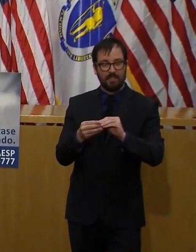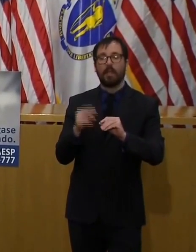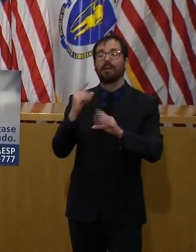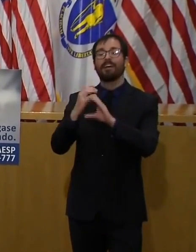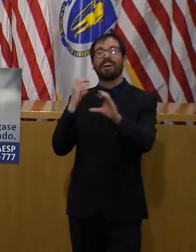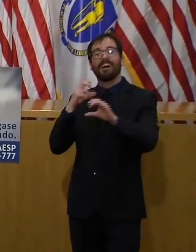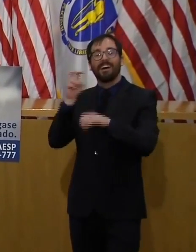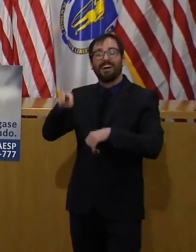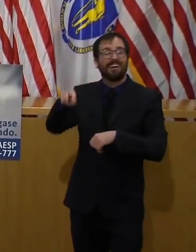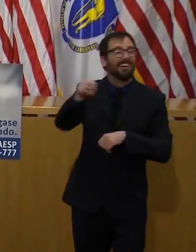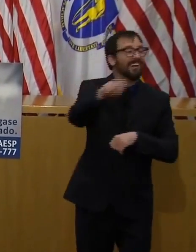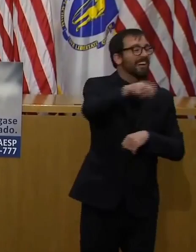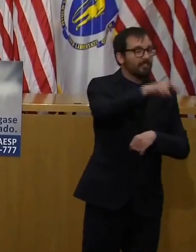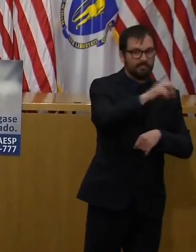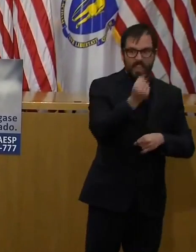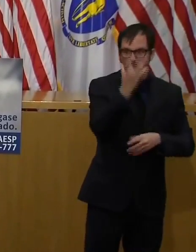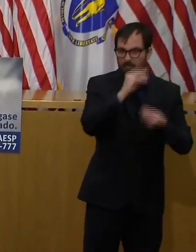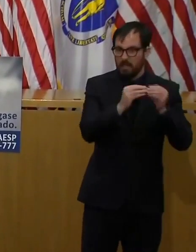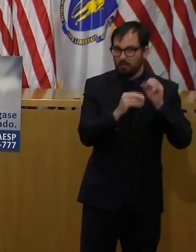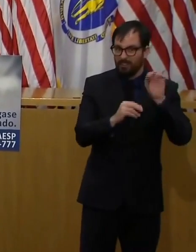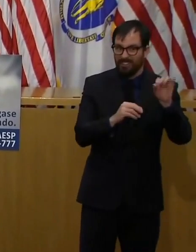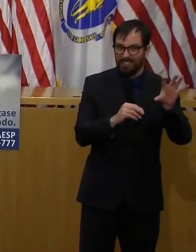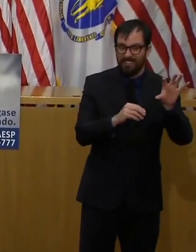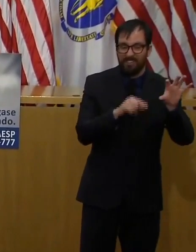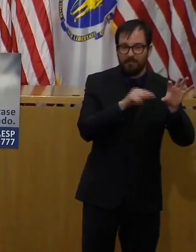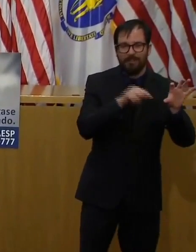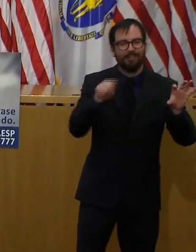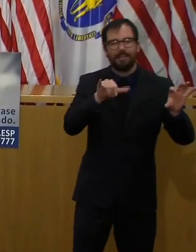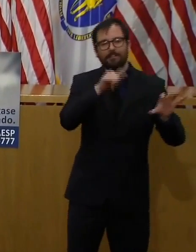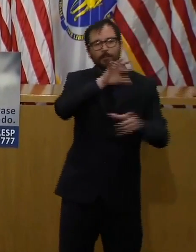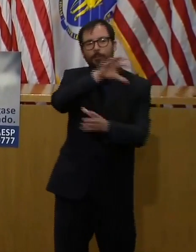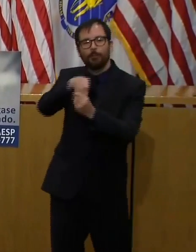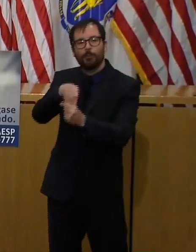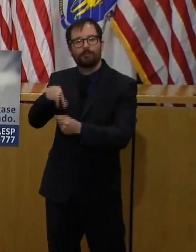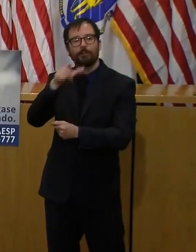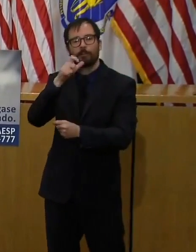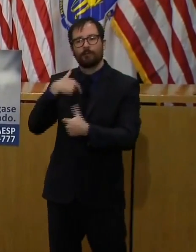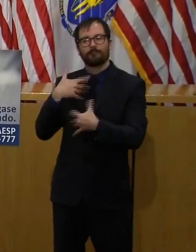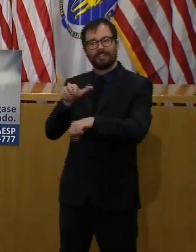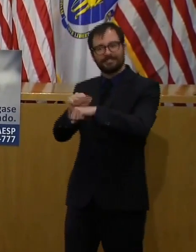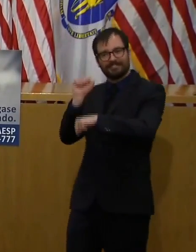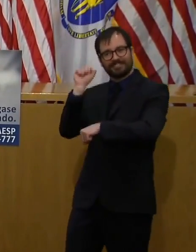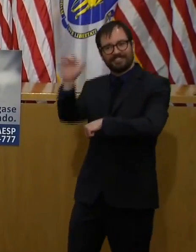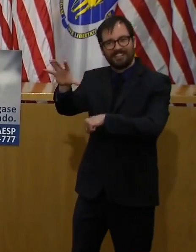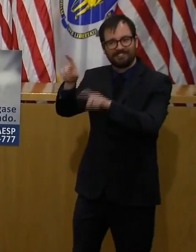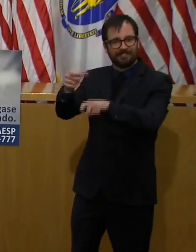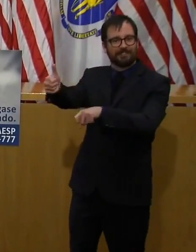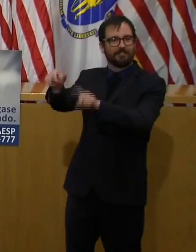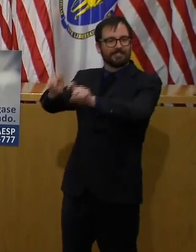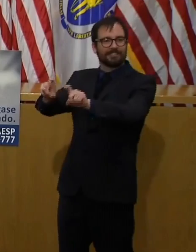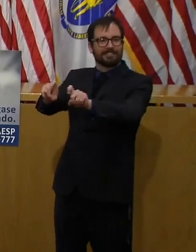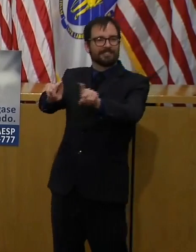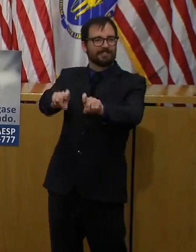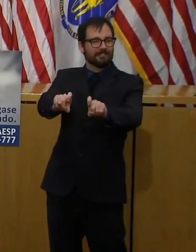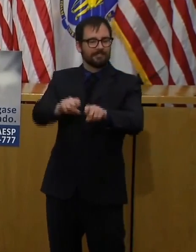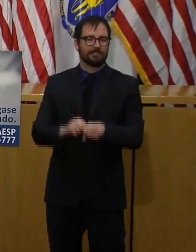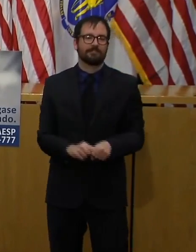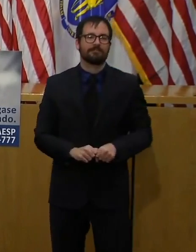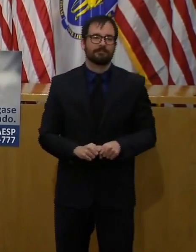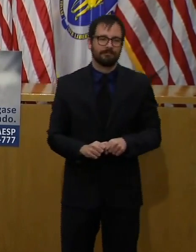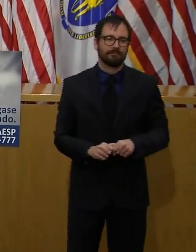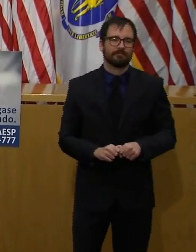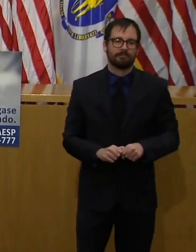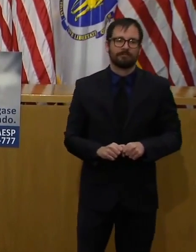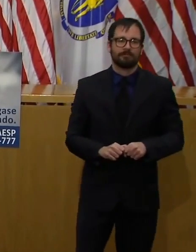is the number that tested positive. But in terms of our numbers of what we've done, it's 200, I can actually do this without my glasses